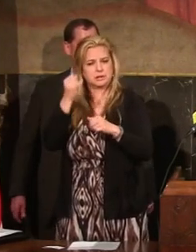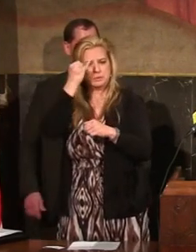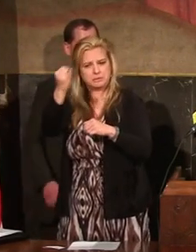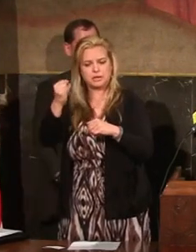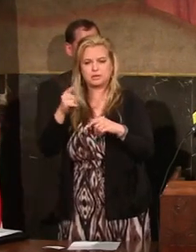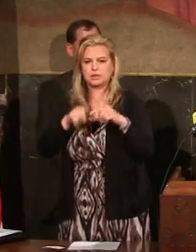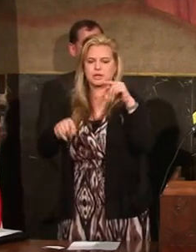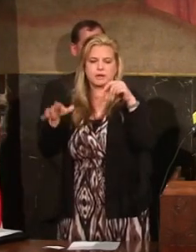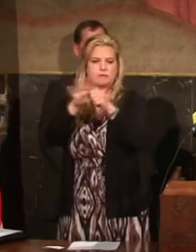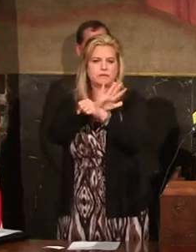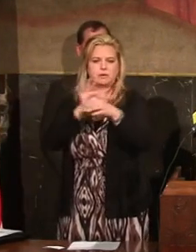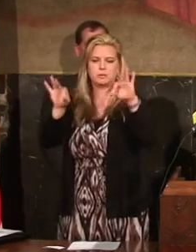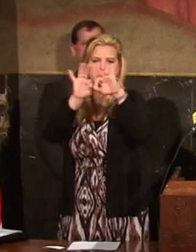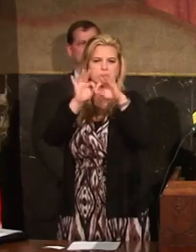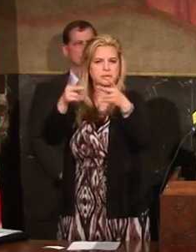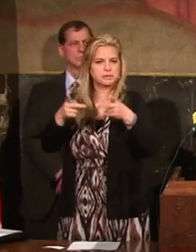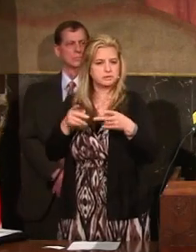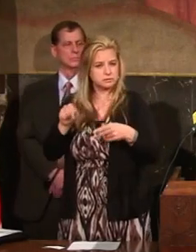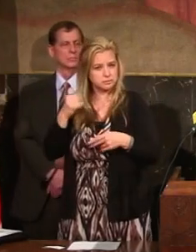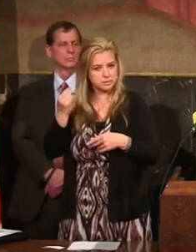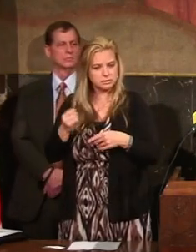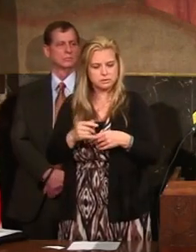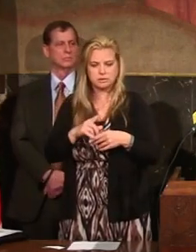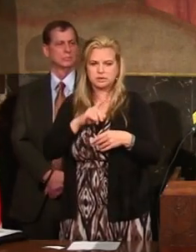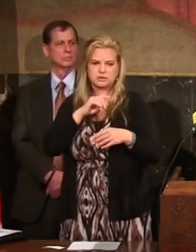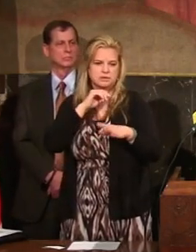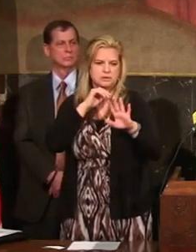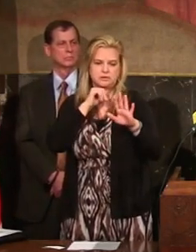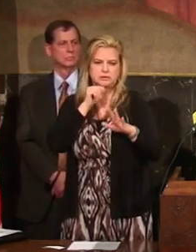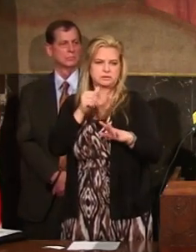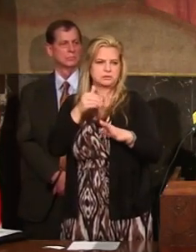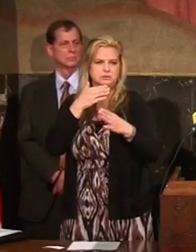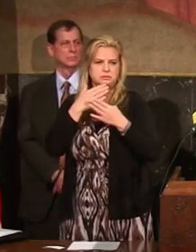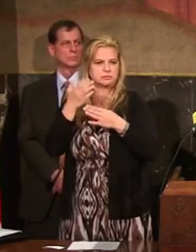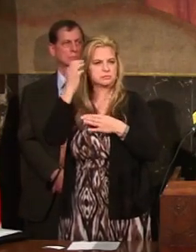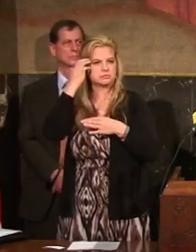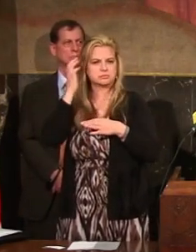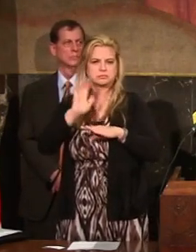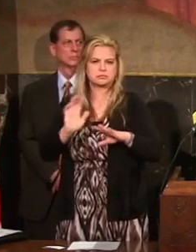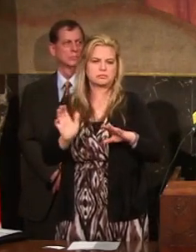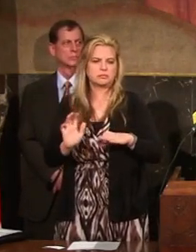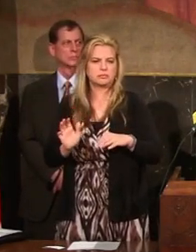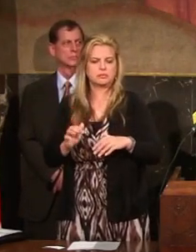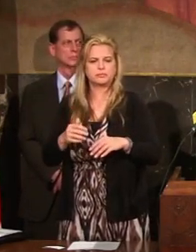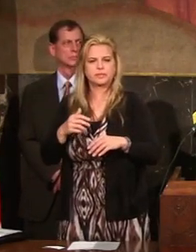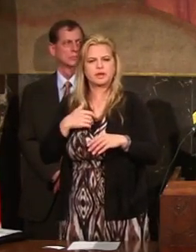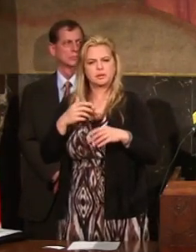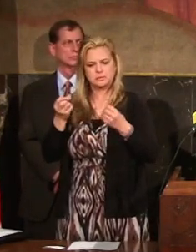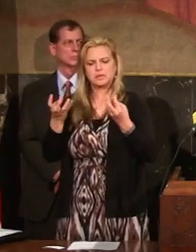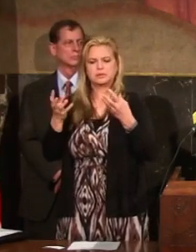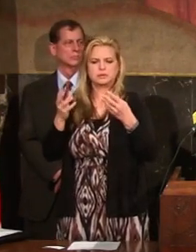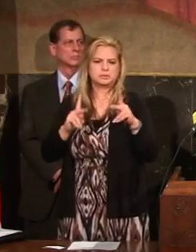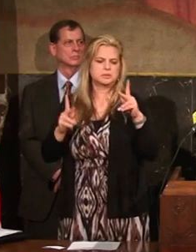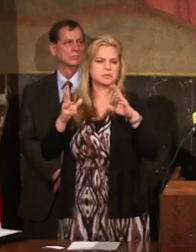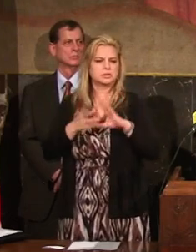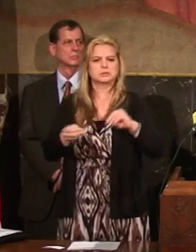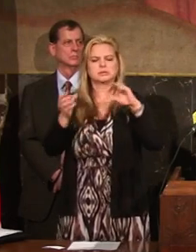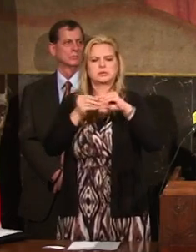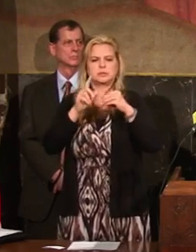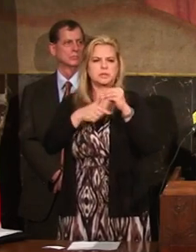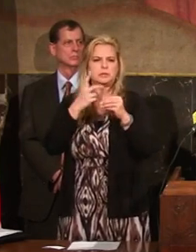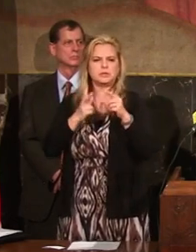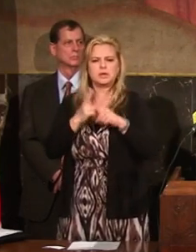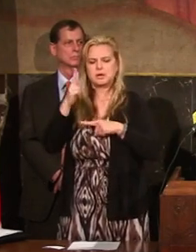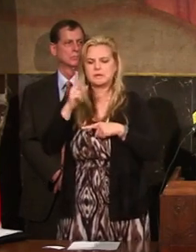those important positions. It's irresponsible. And there's a lot of talk about the cuts